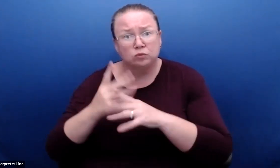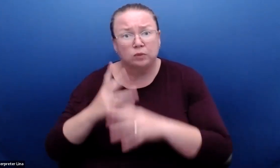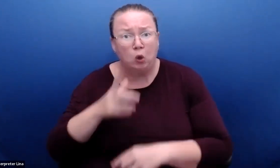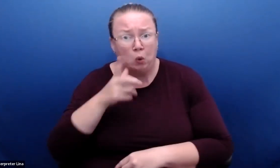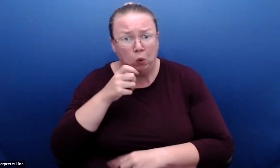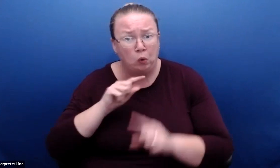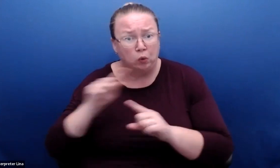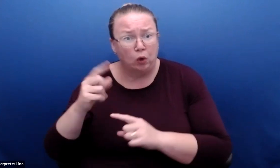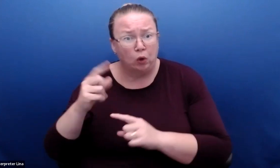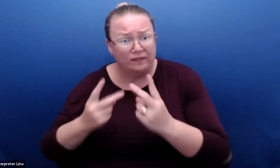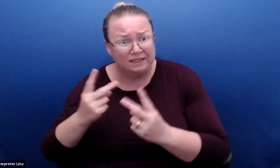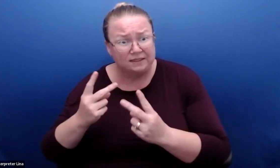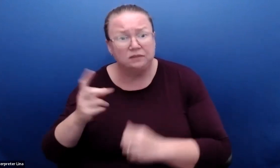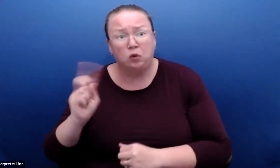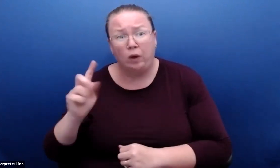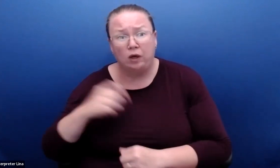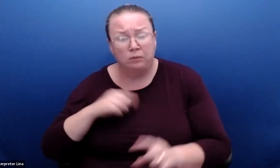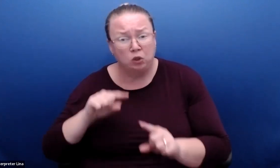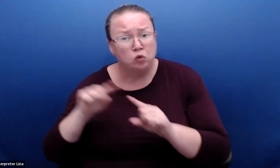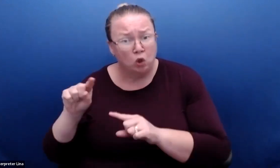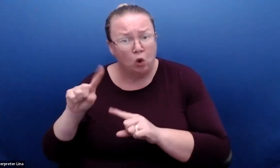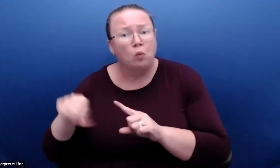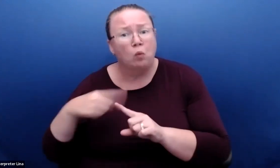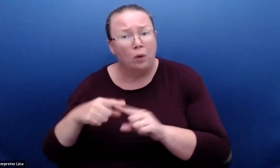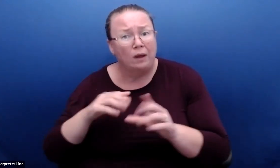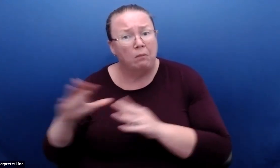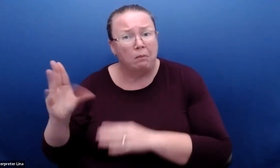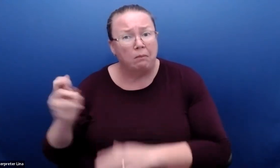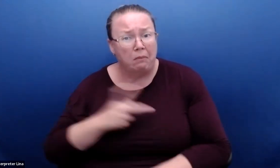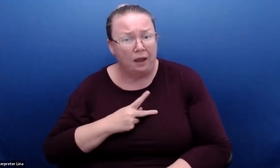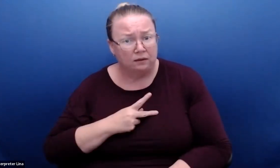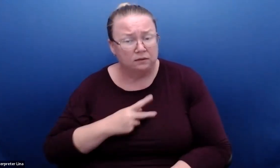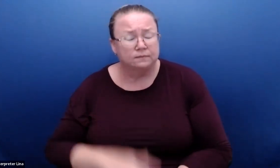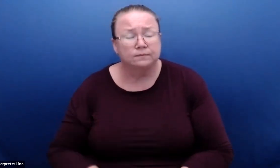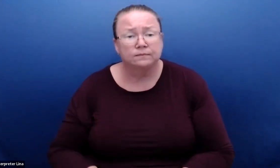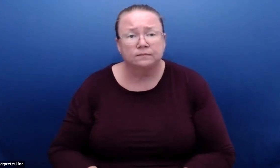was going to visit, where I was going, and when I planned to return.